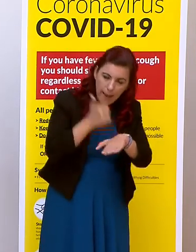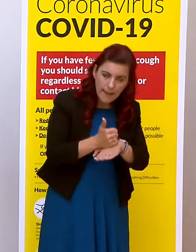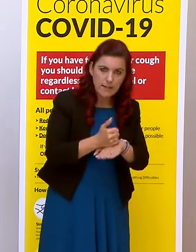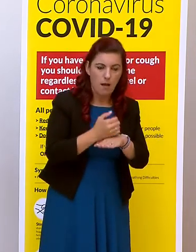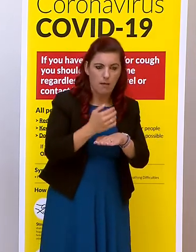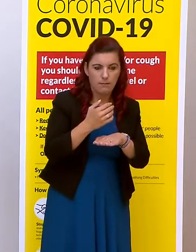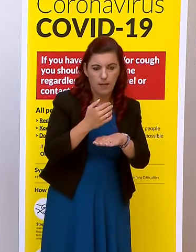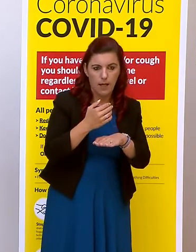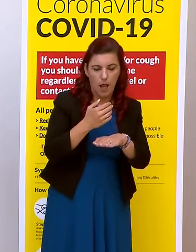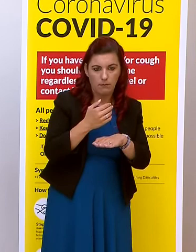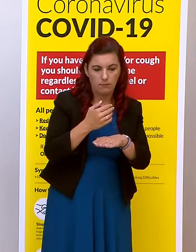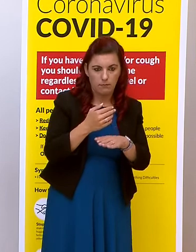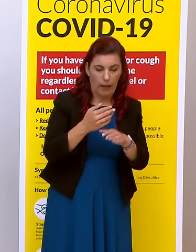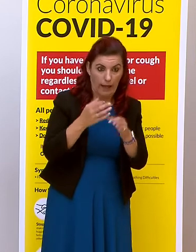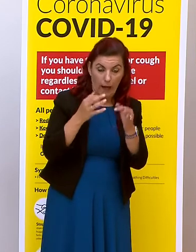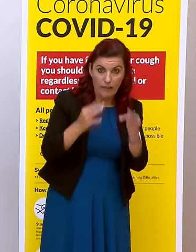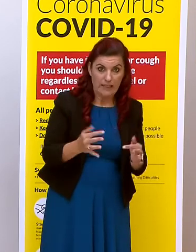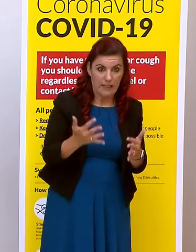an